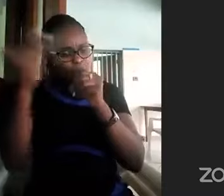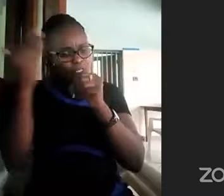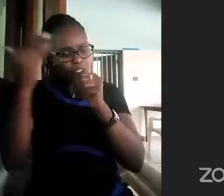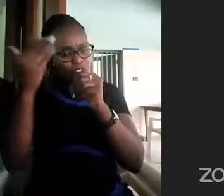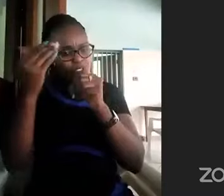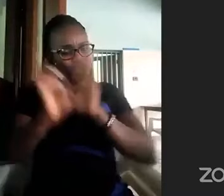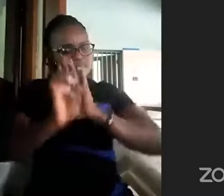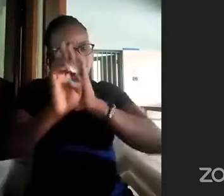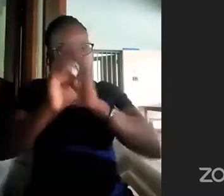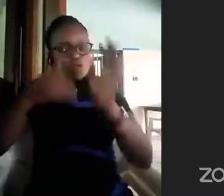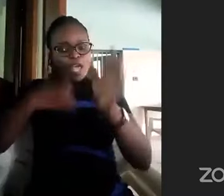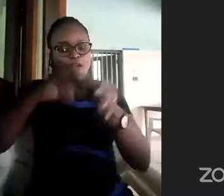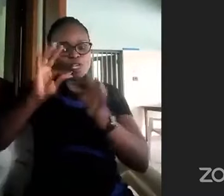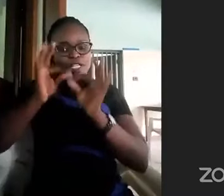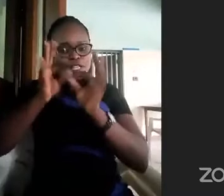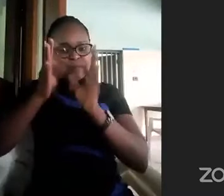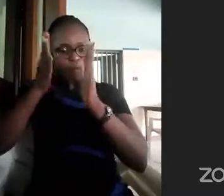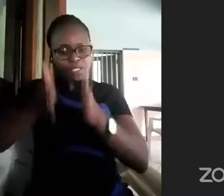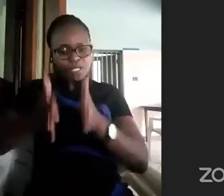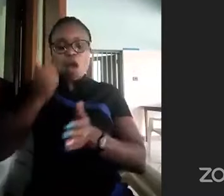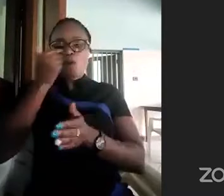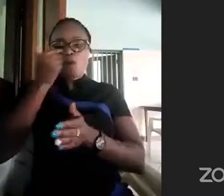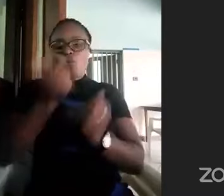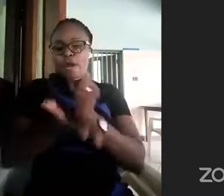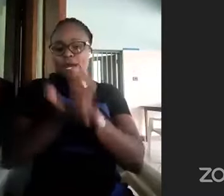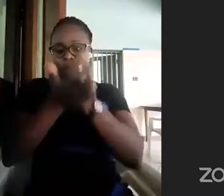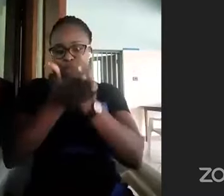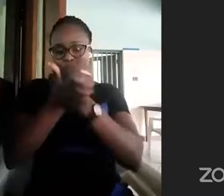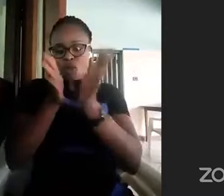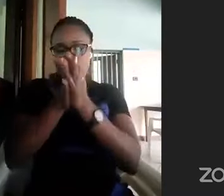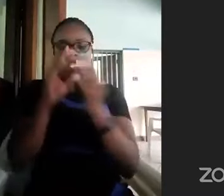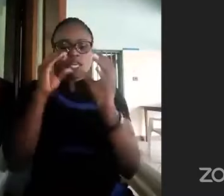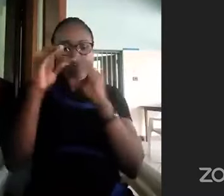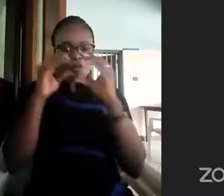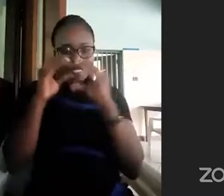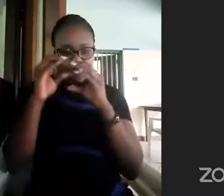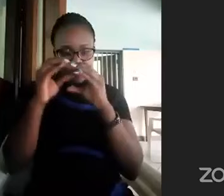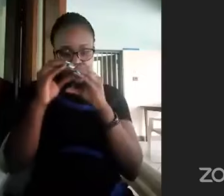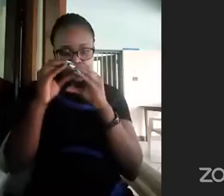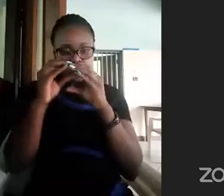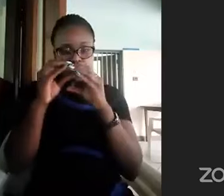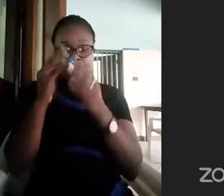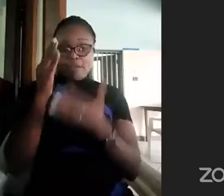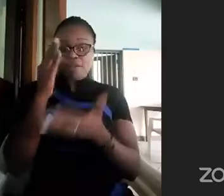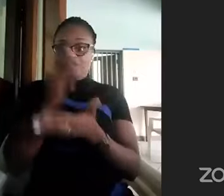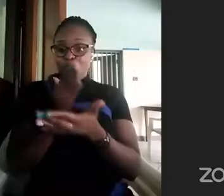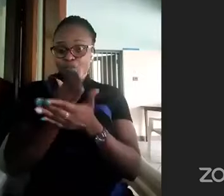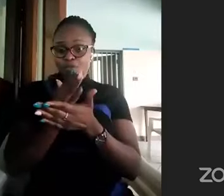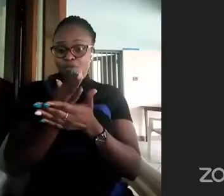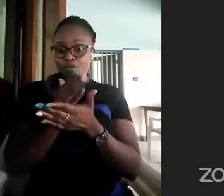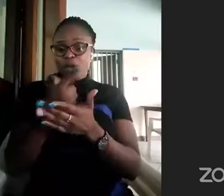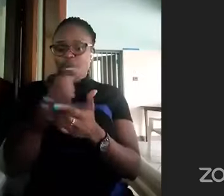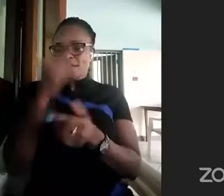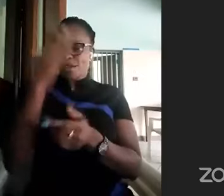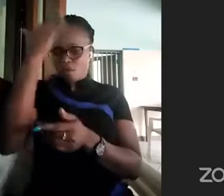an interpreter who is helping us to assign interpreter. And I like that because we're having both the audio